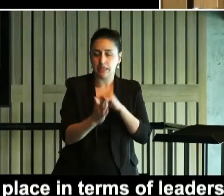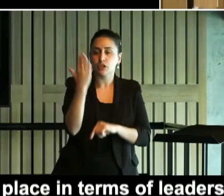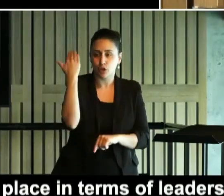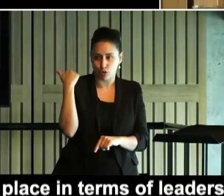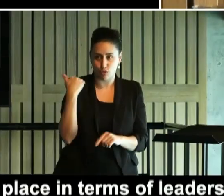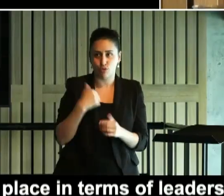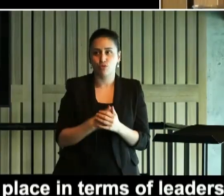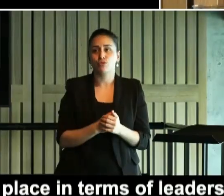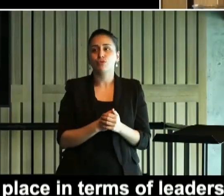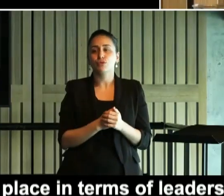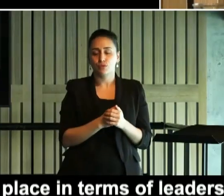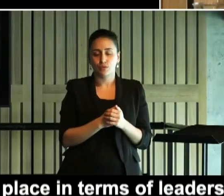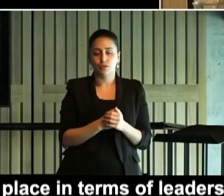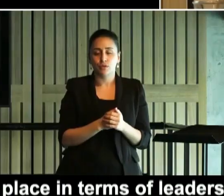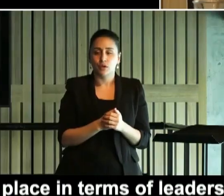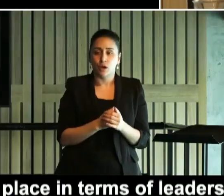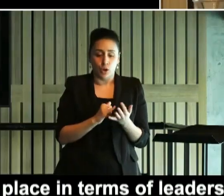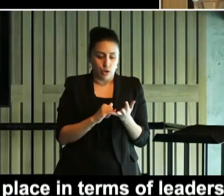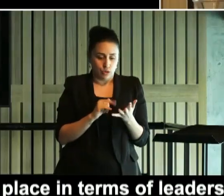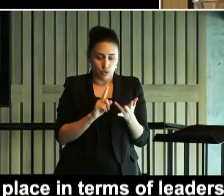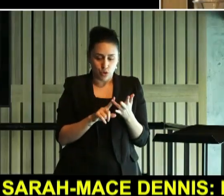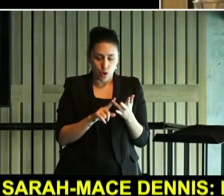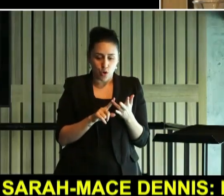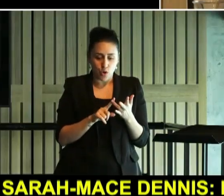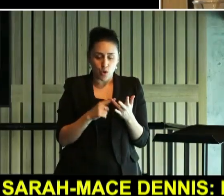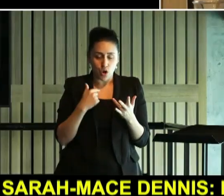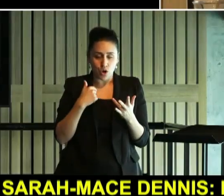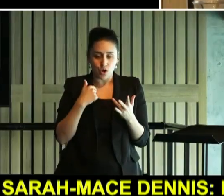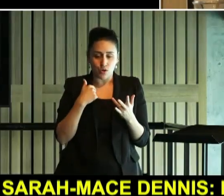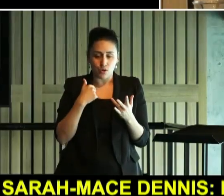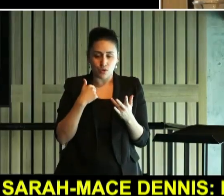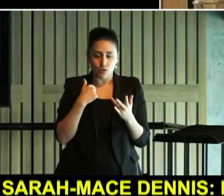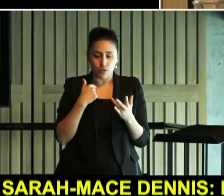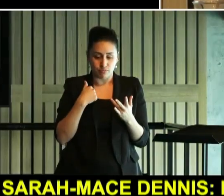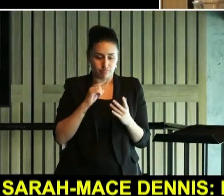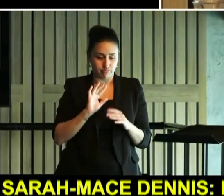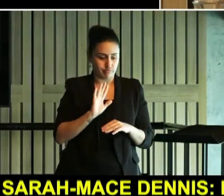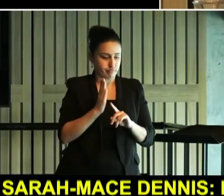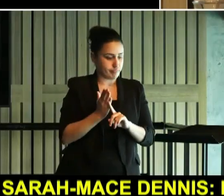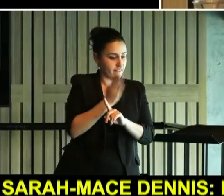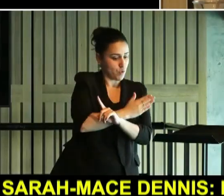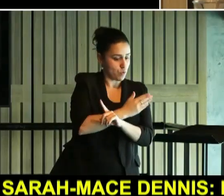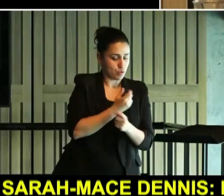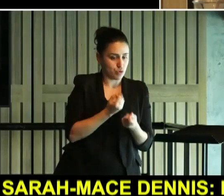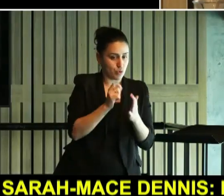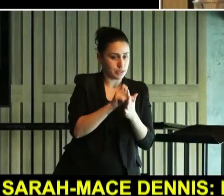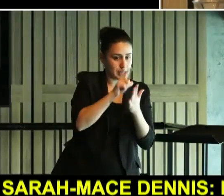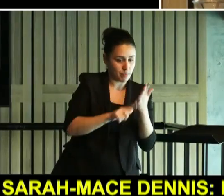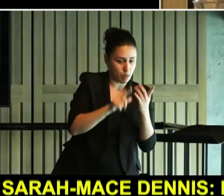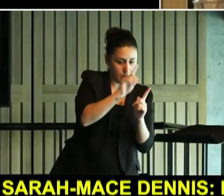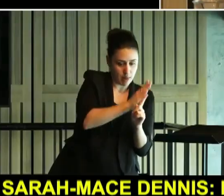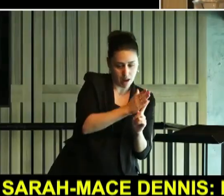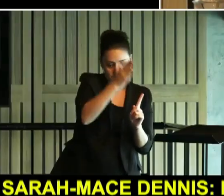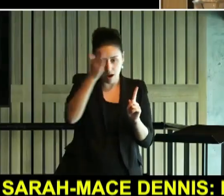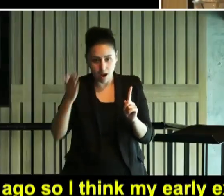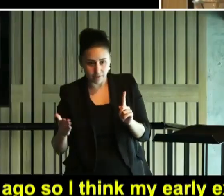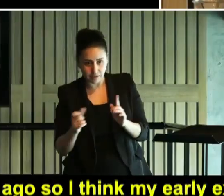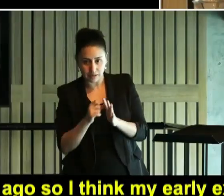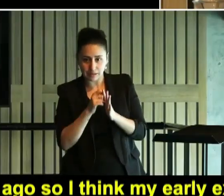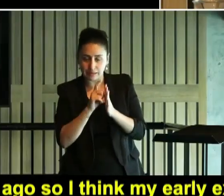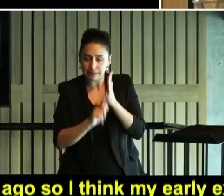my early experiences of living in this different body were very much about resistance and binaries and dealing with